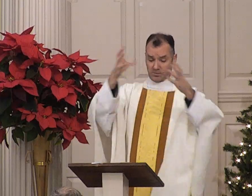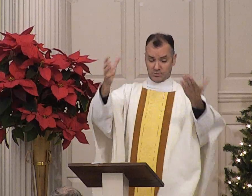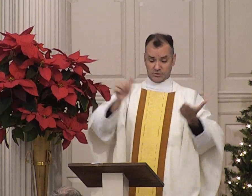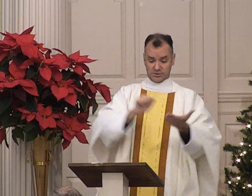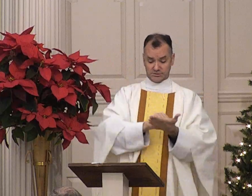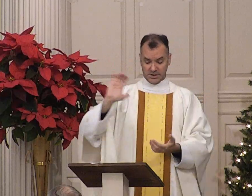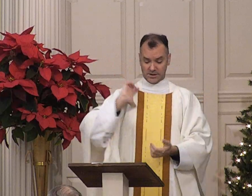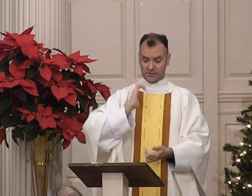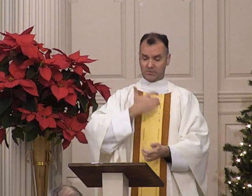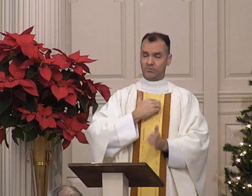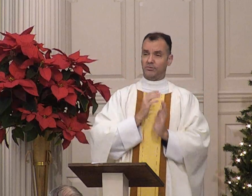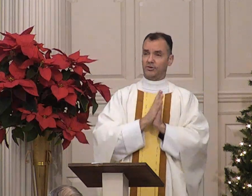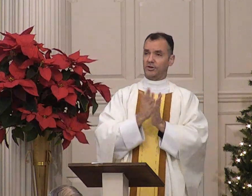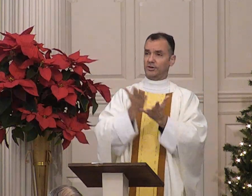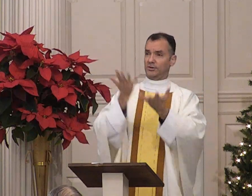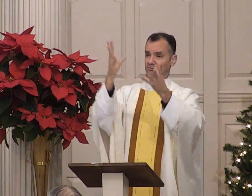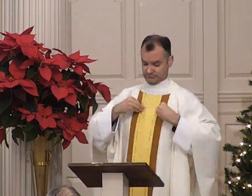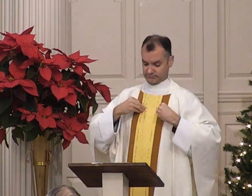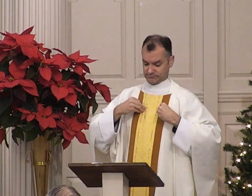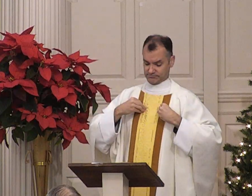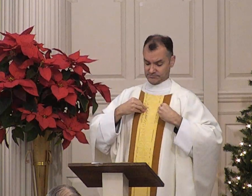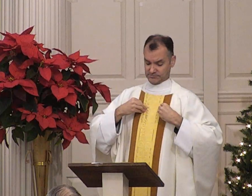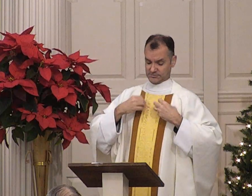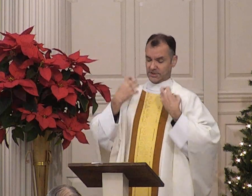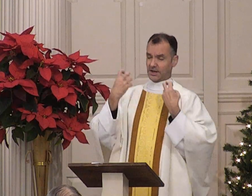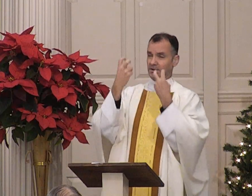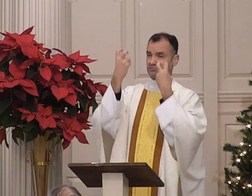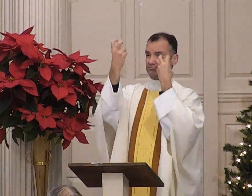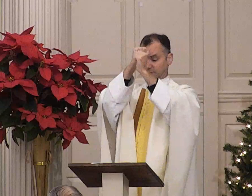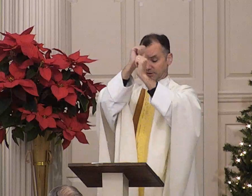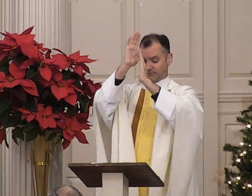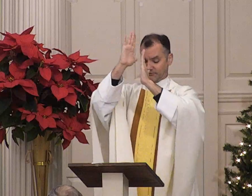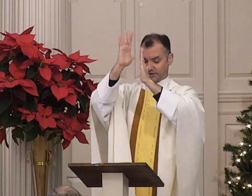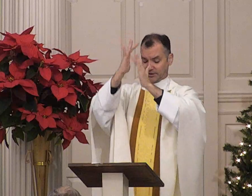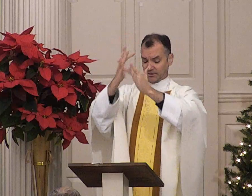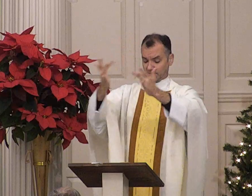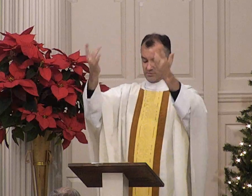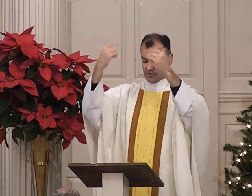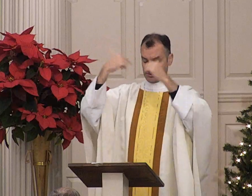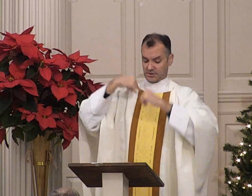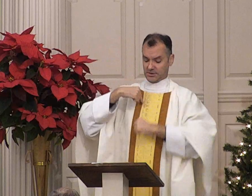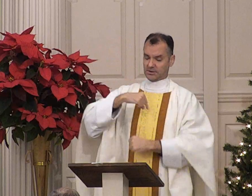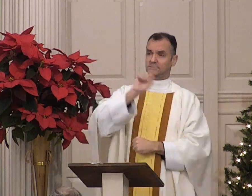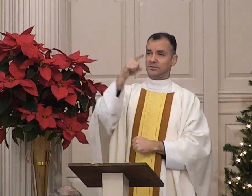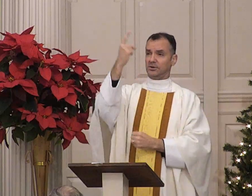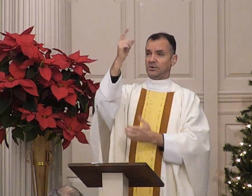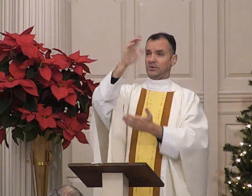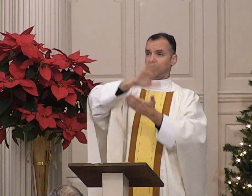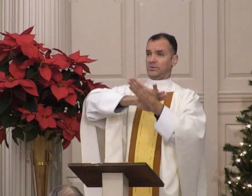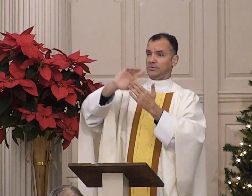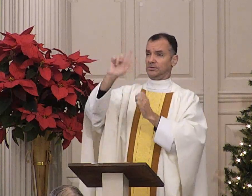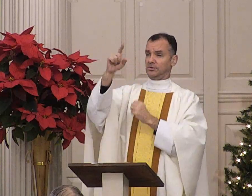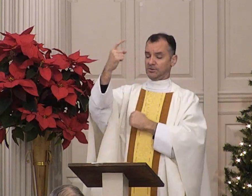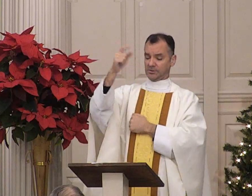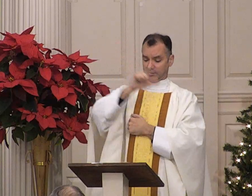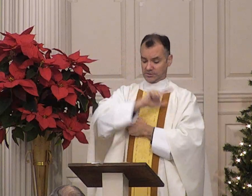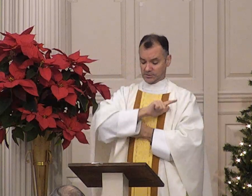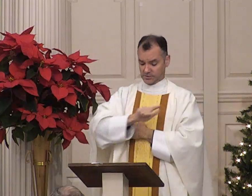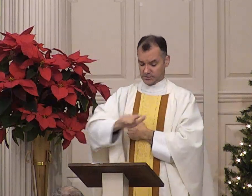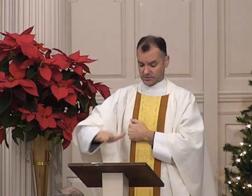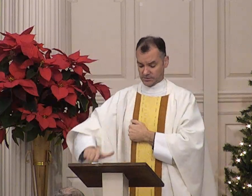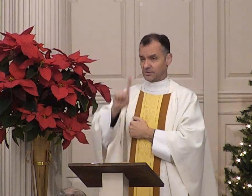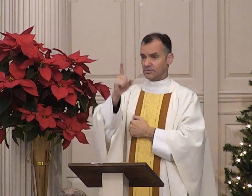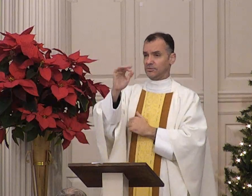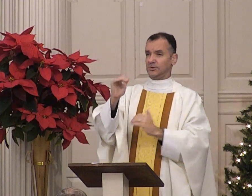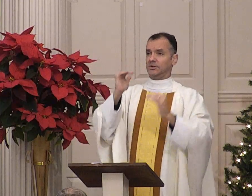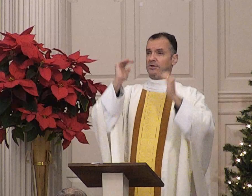us. For you alone are the Holy One, you alone are the Lord, you alone are the Most High, Jesus Christ,